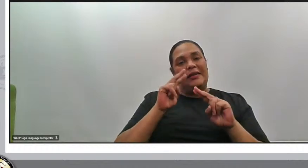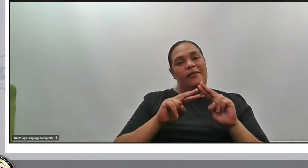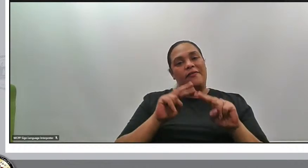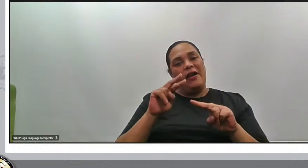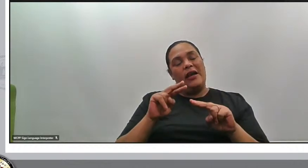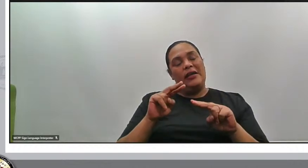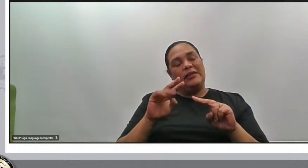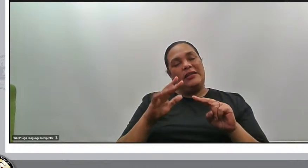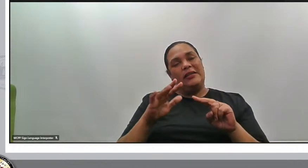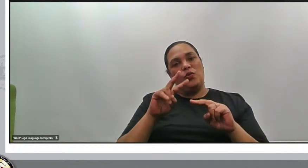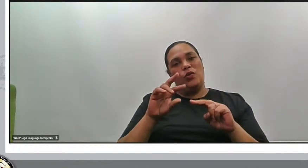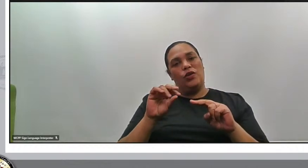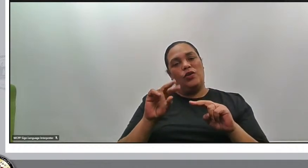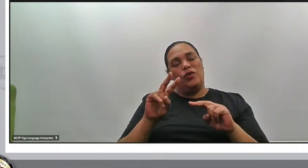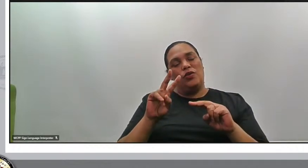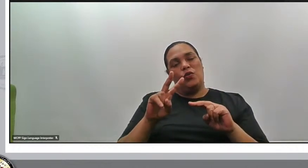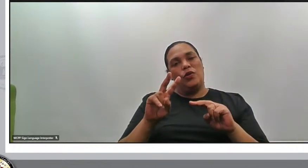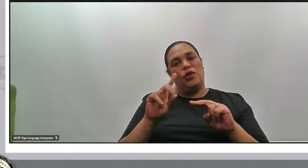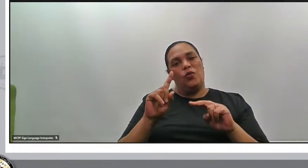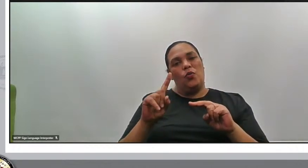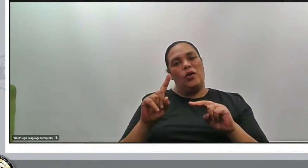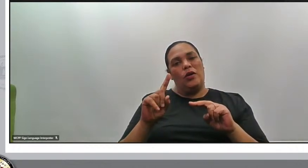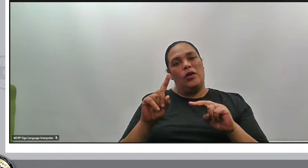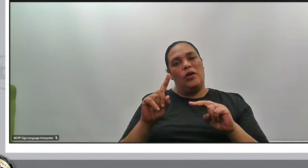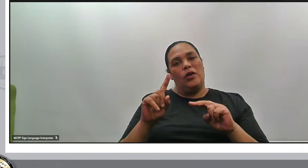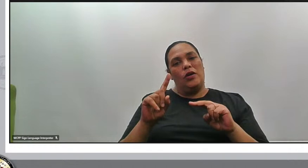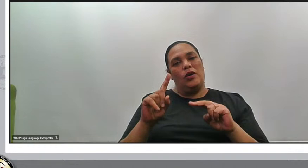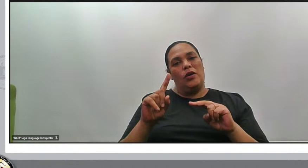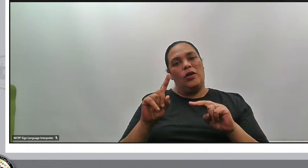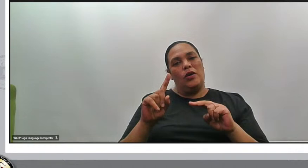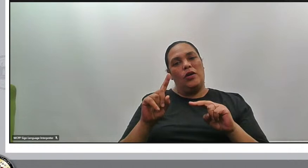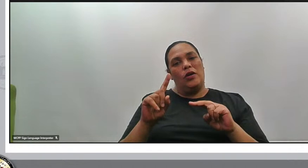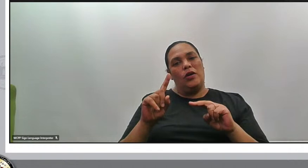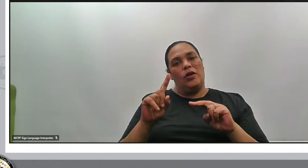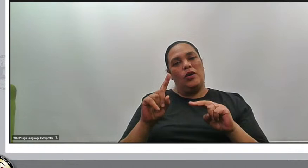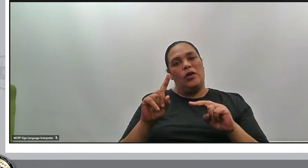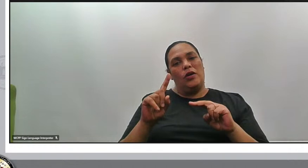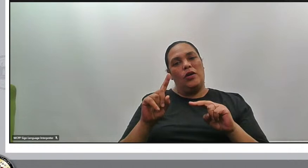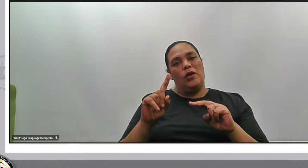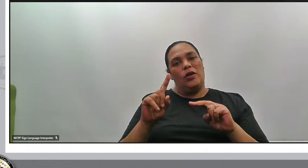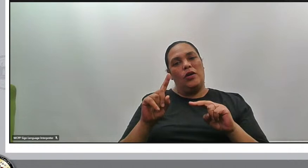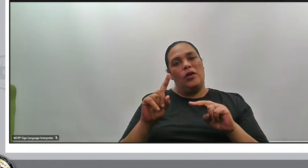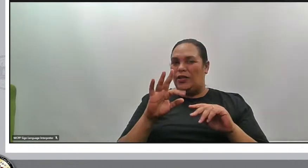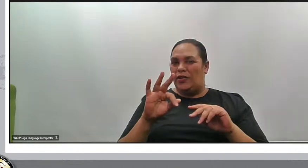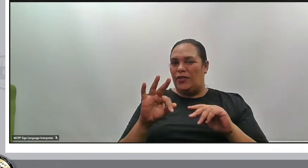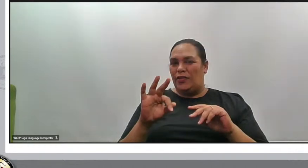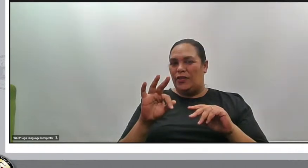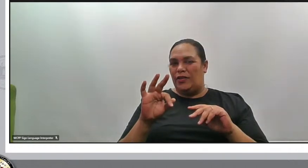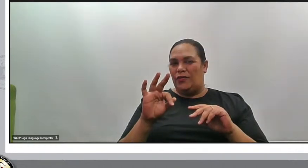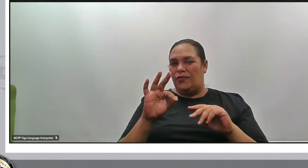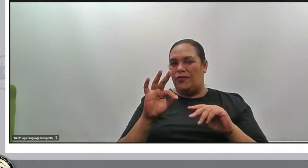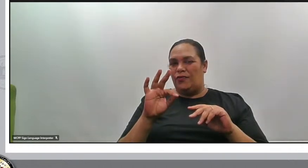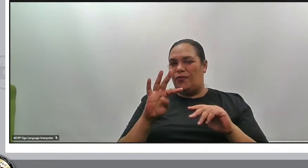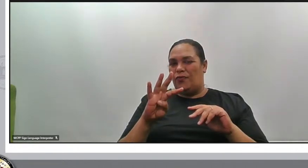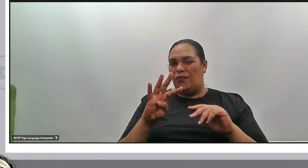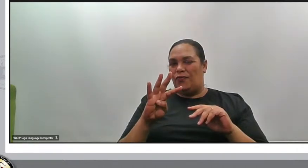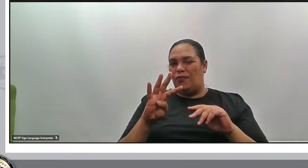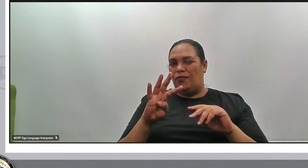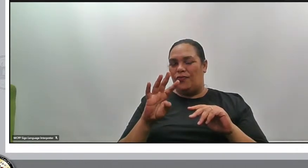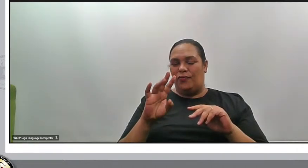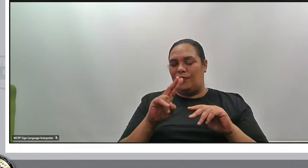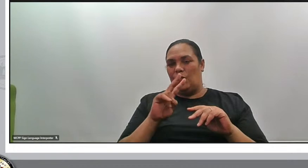estimate in 21-2 to 59.5 million in 22-23 to provide for increases in